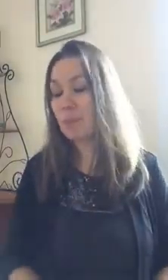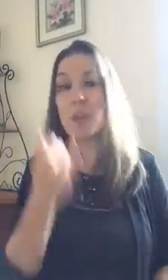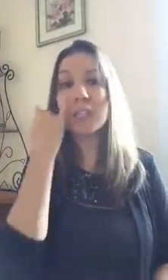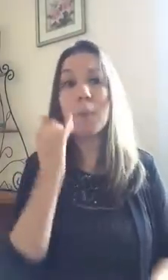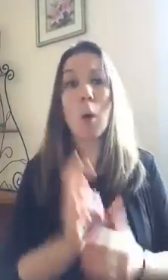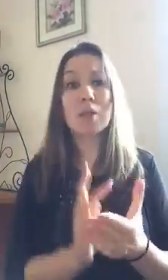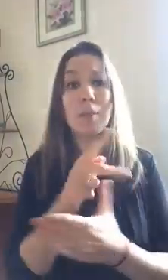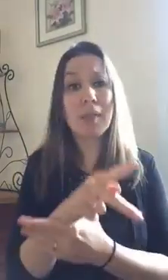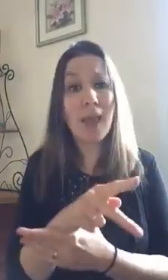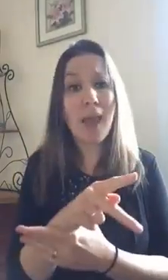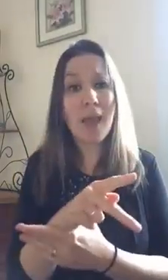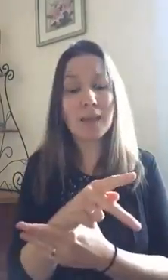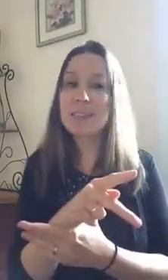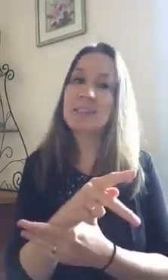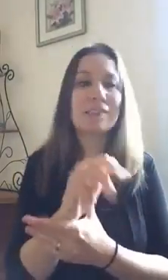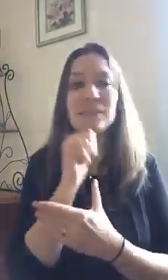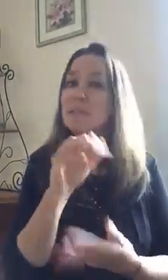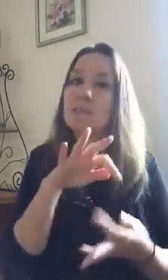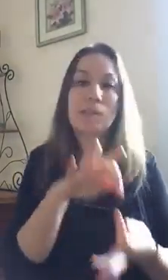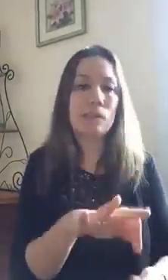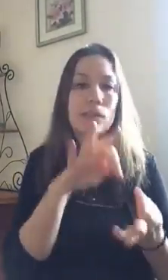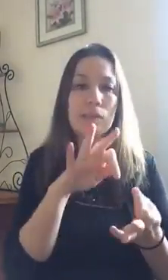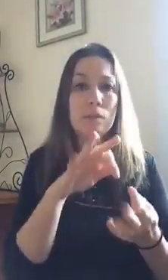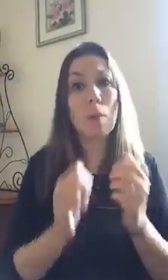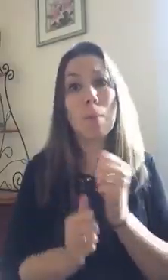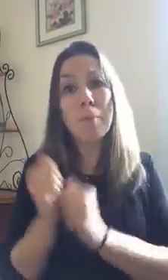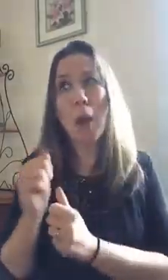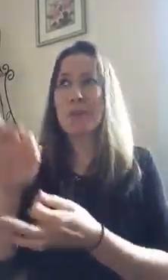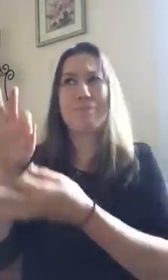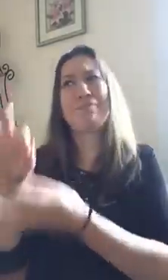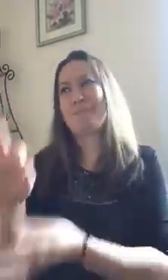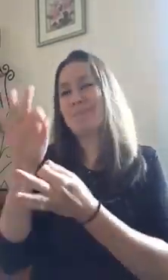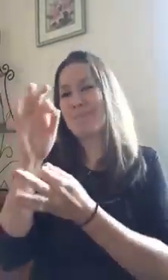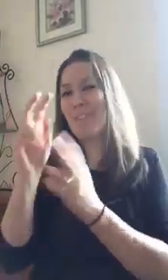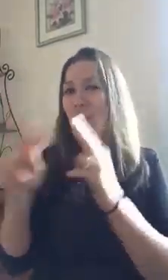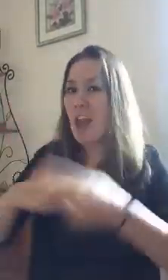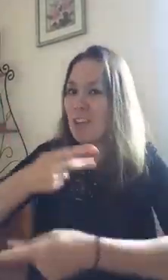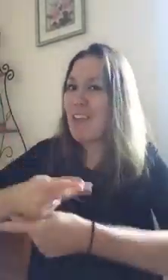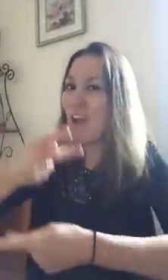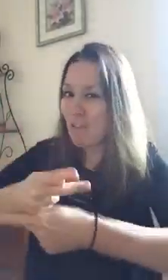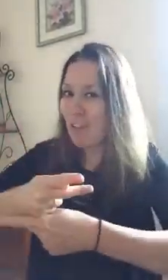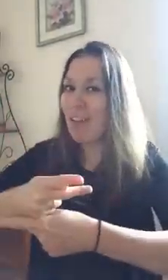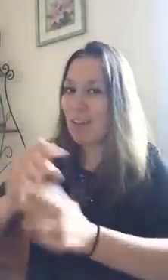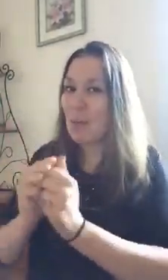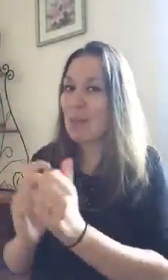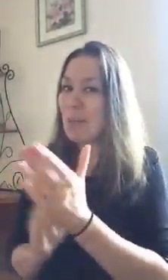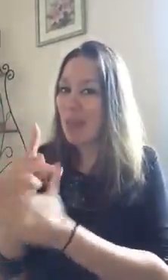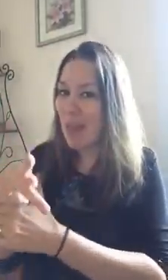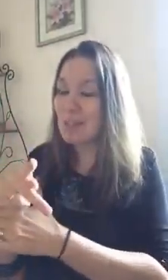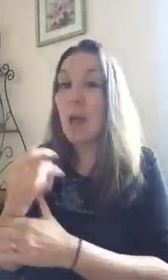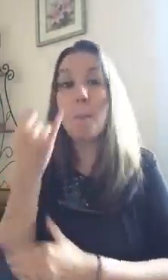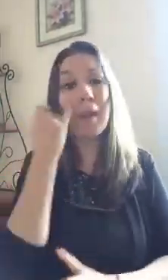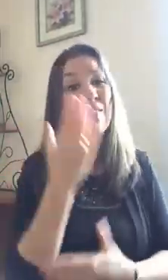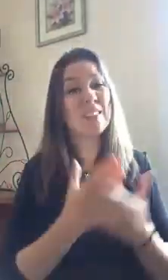that maybe isn't meeting their high standards, most of them do because they're so good at taking care of their plants. But if there ever is one that